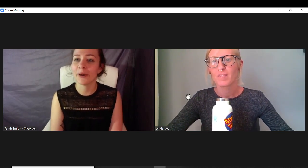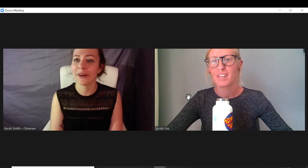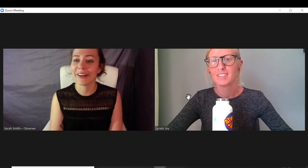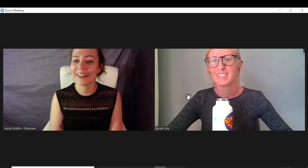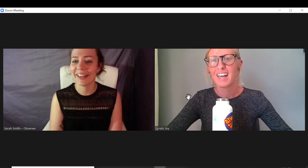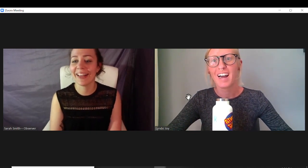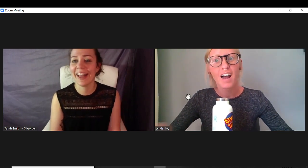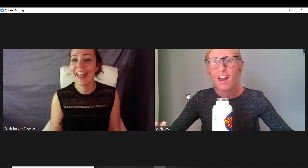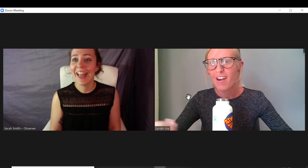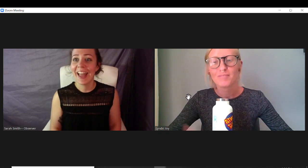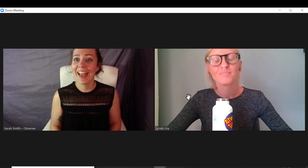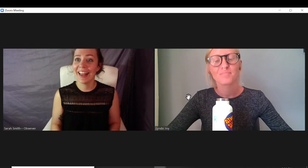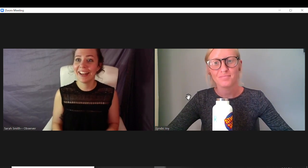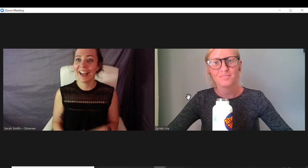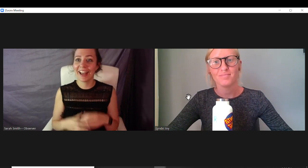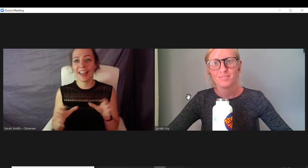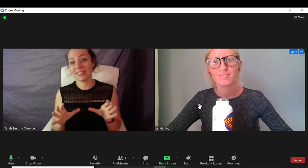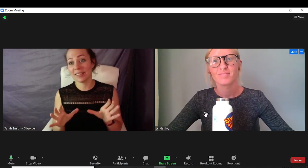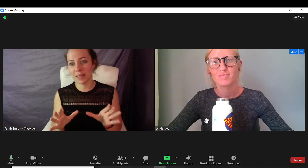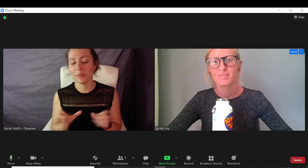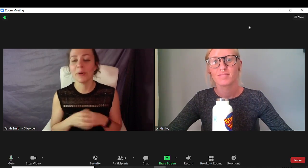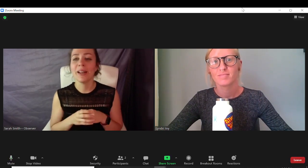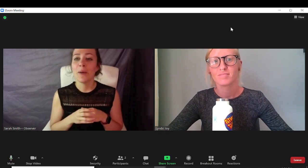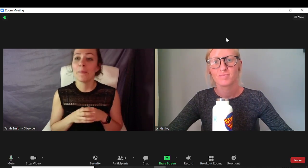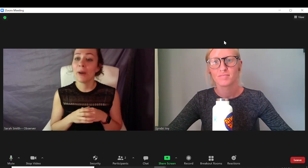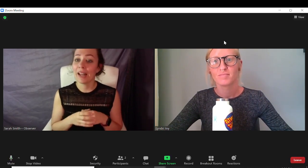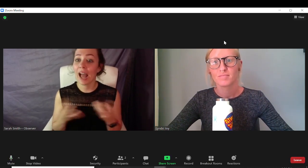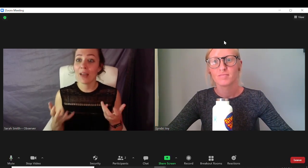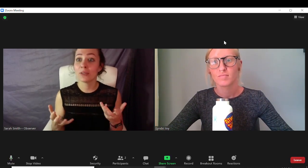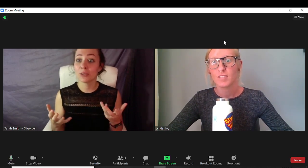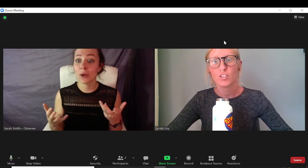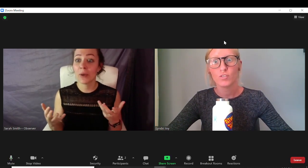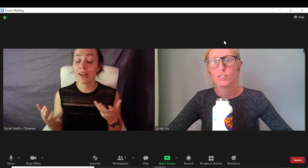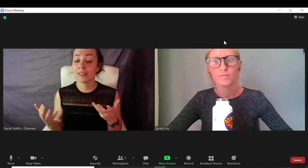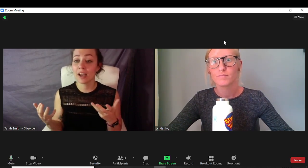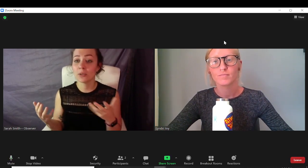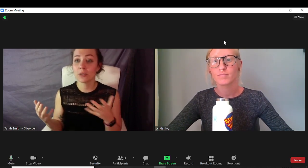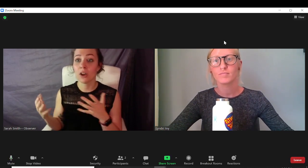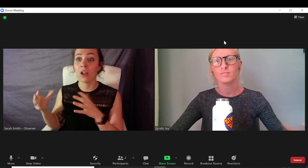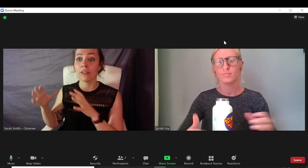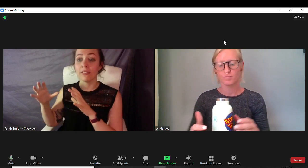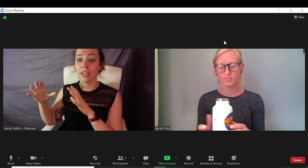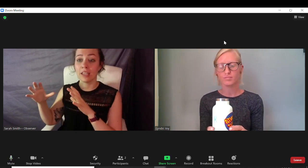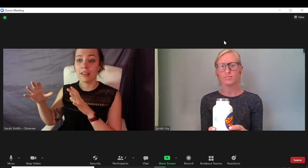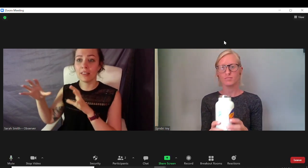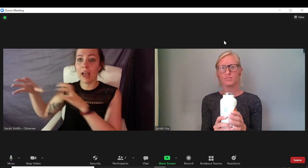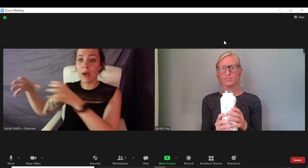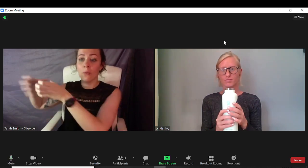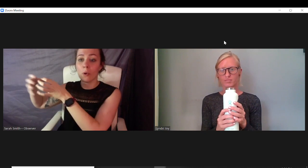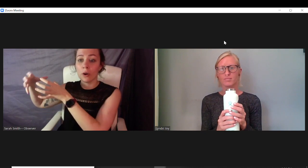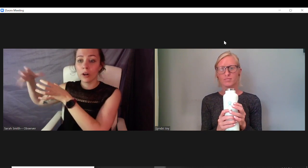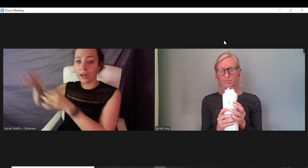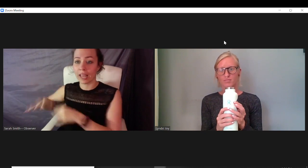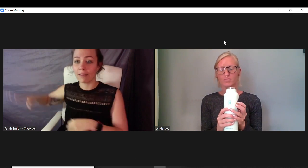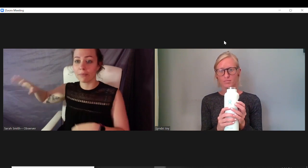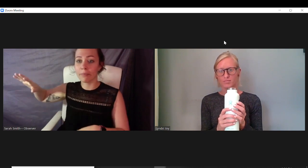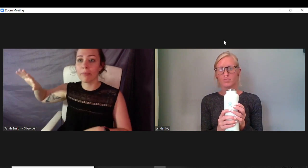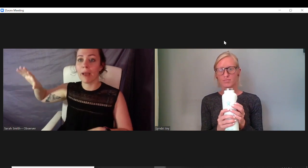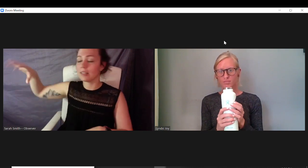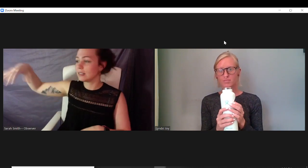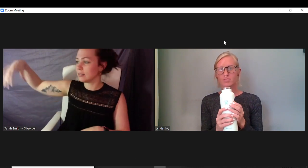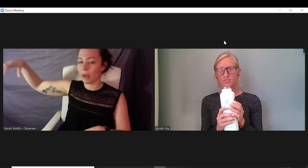got murdered. And that's terrible. But I was so out of touch with all of that war